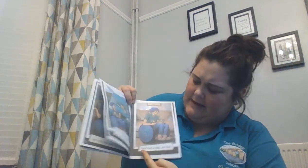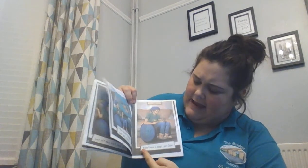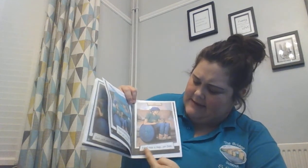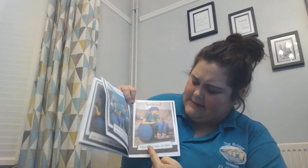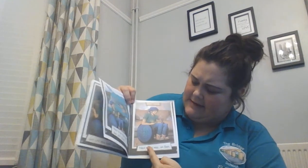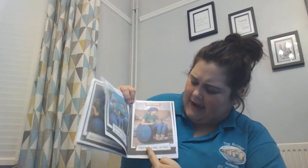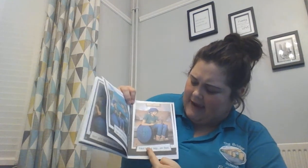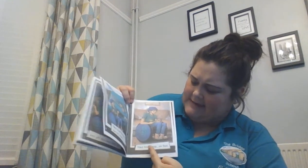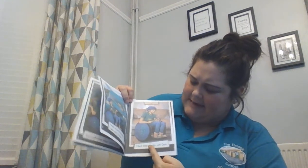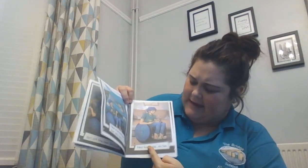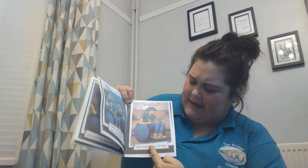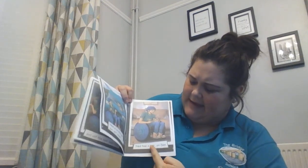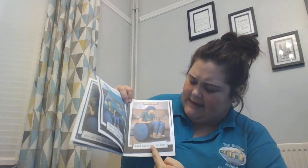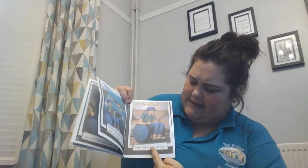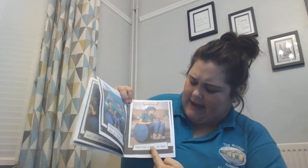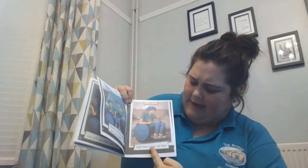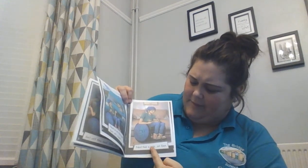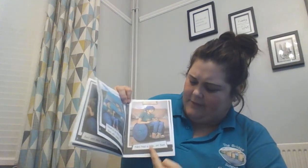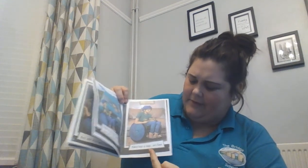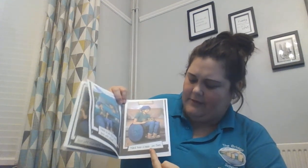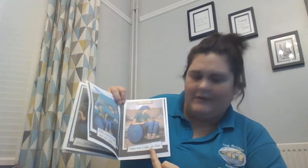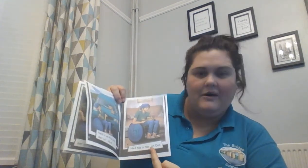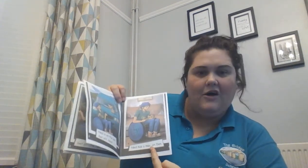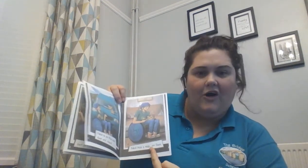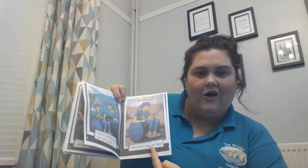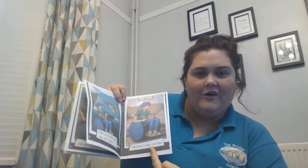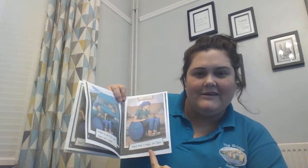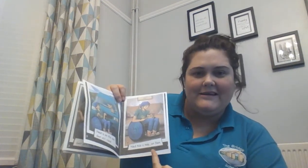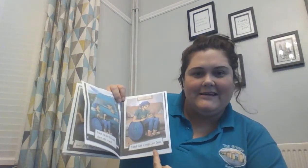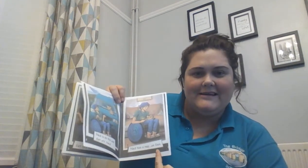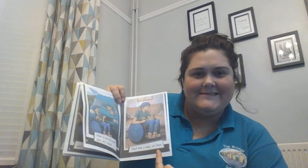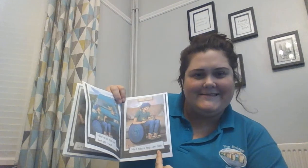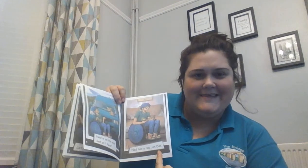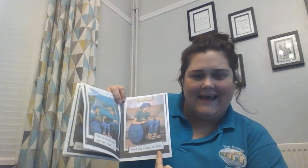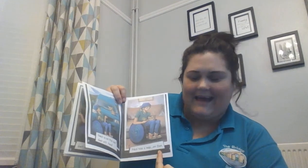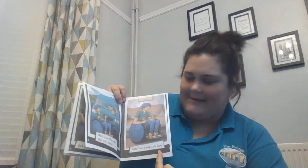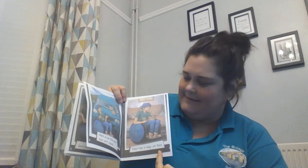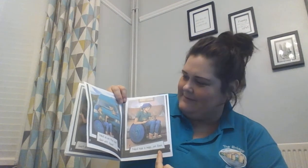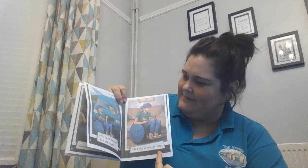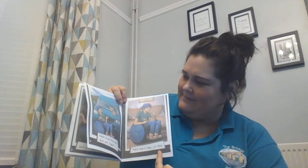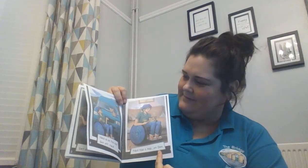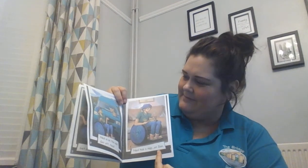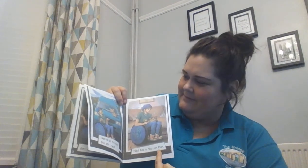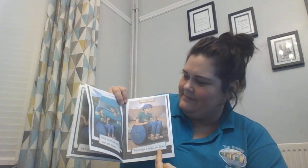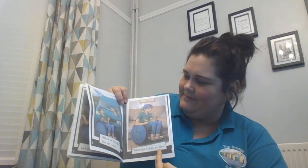Ned has a nap on Dan.